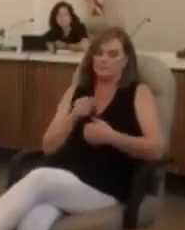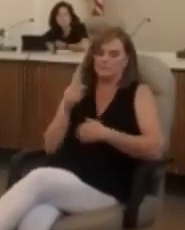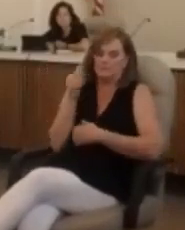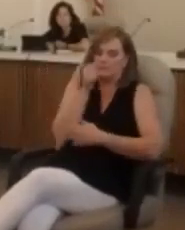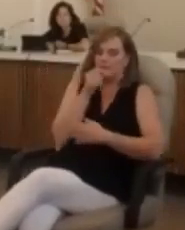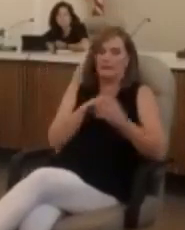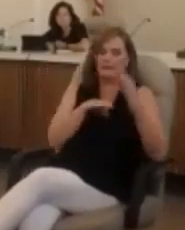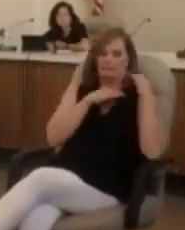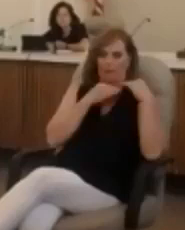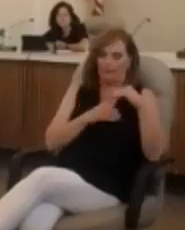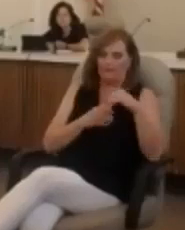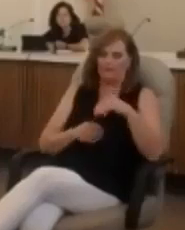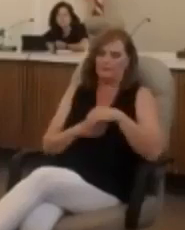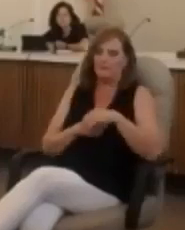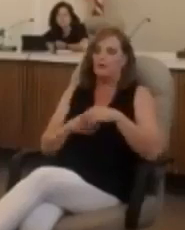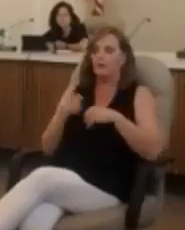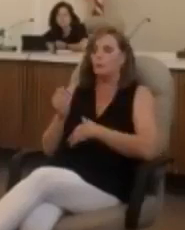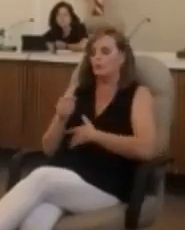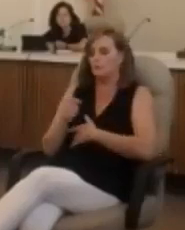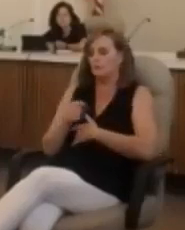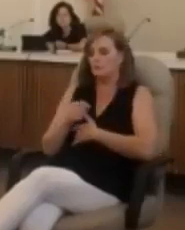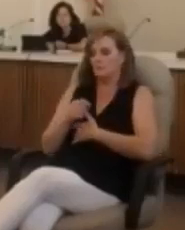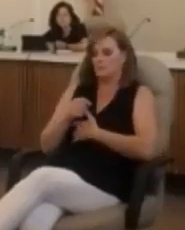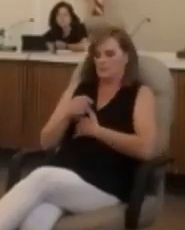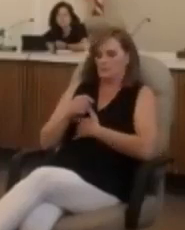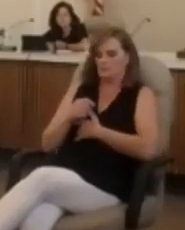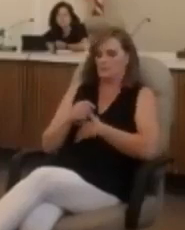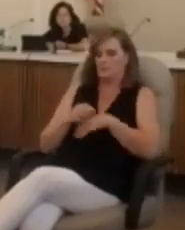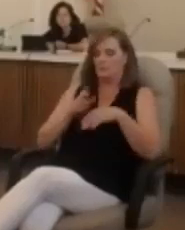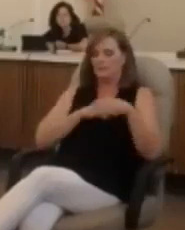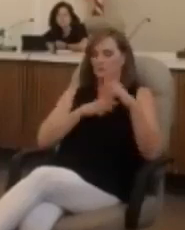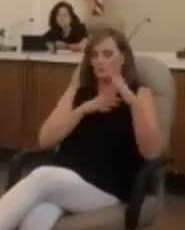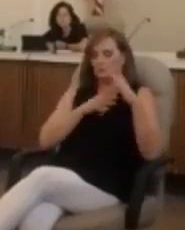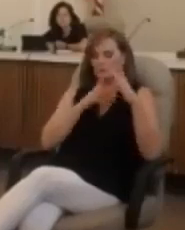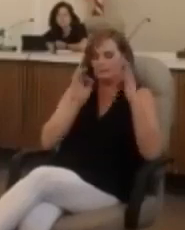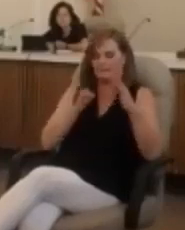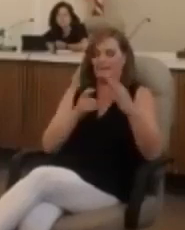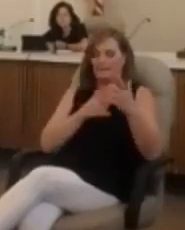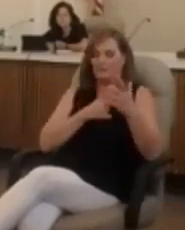the town's essentially going to take this park, this land as a town park or not.